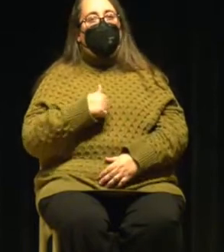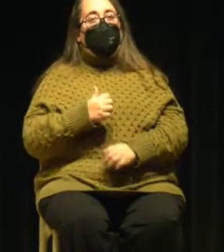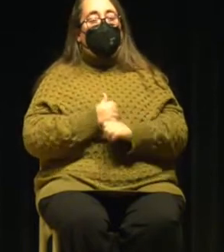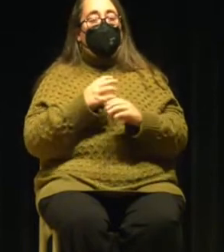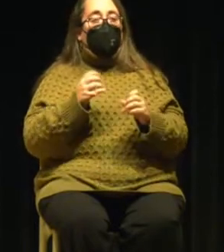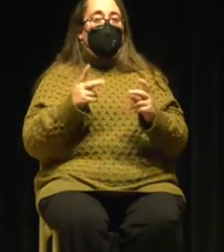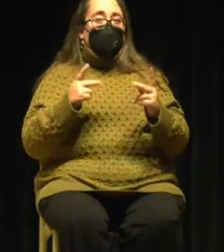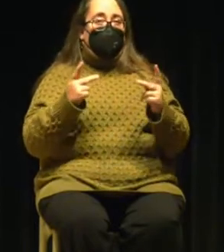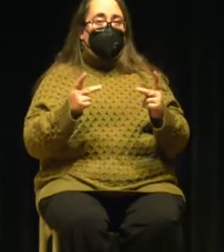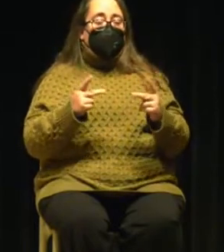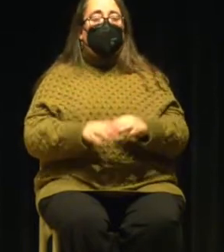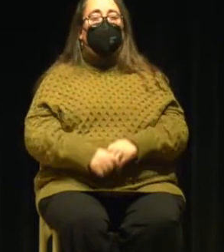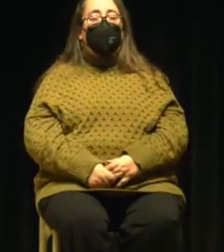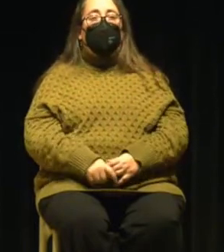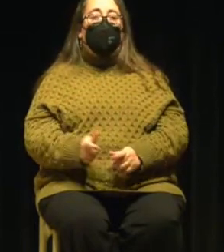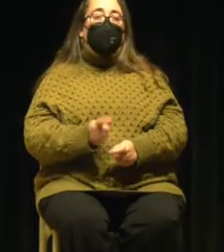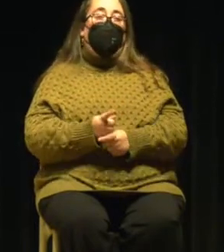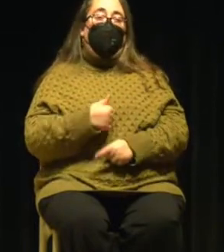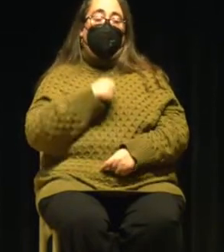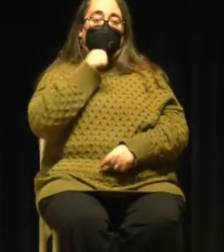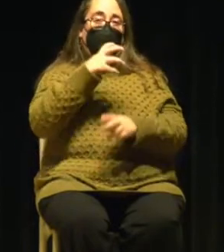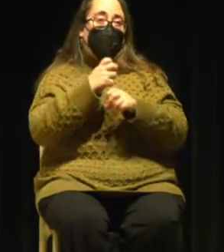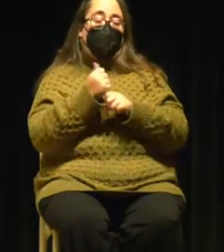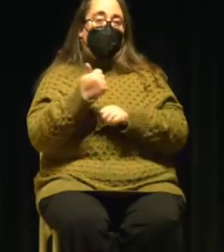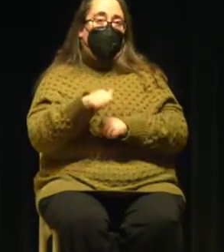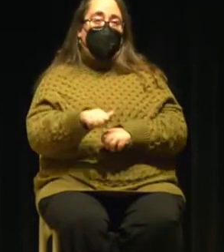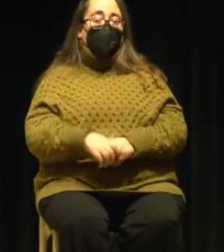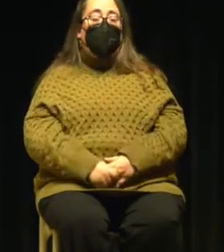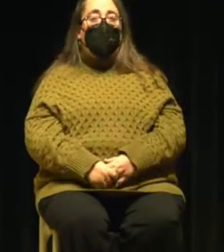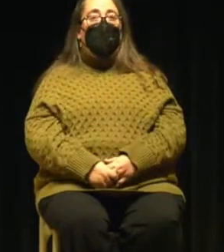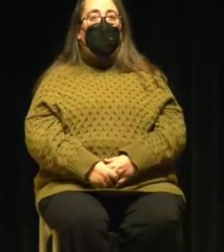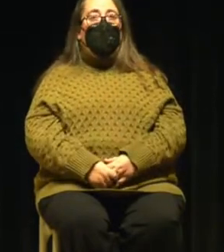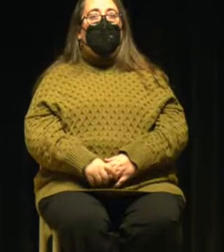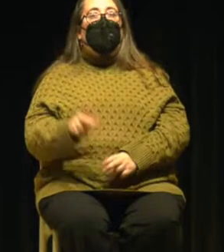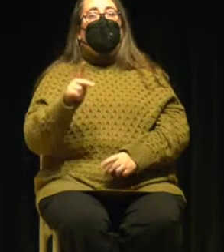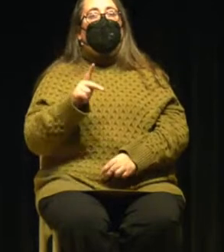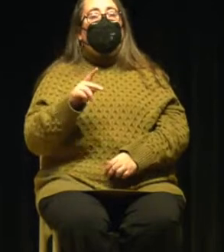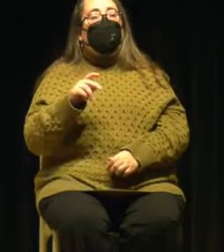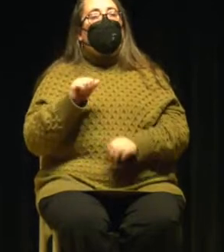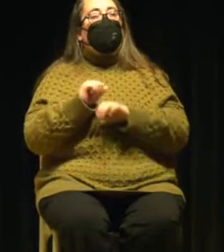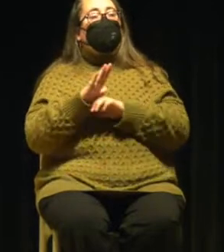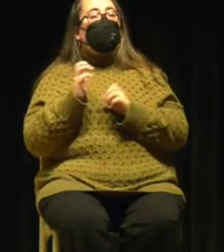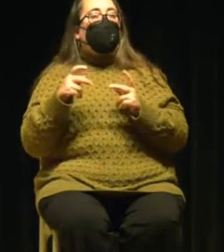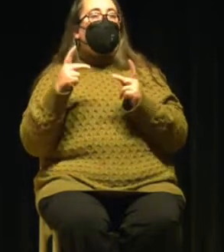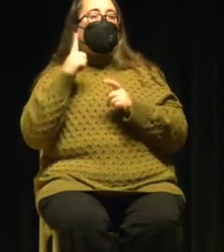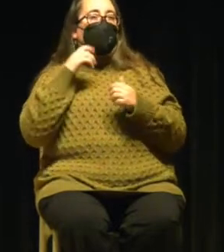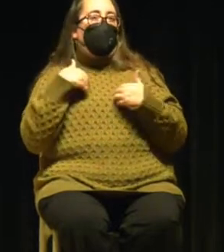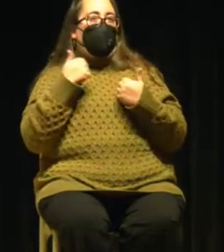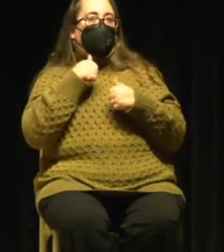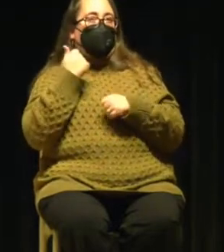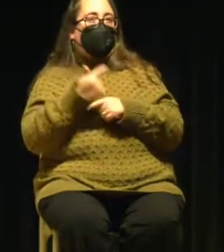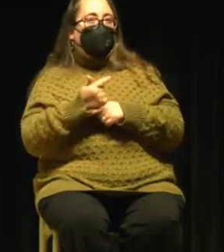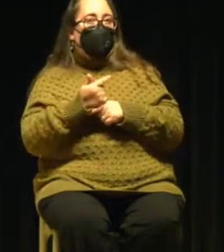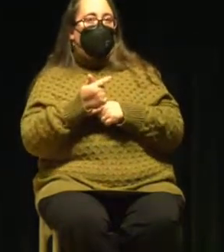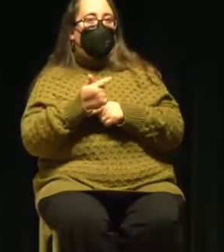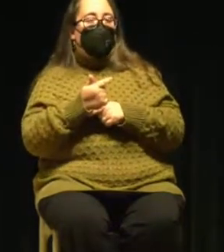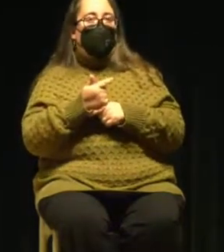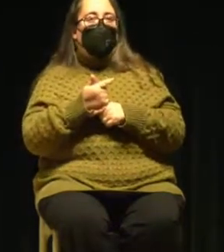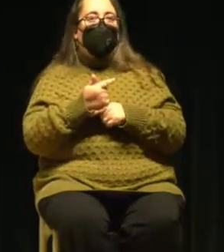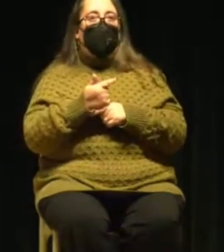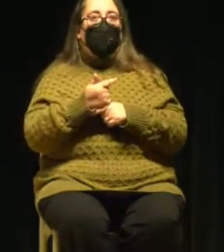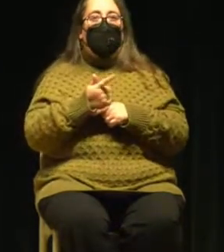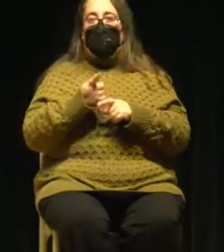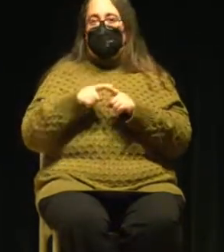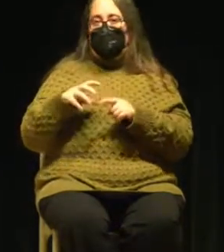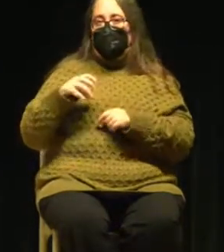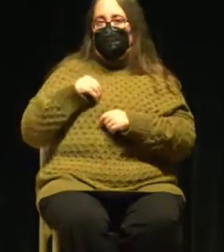marriage proposals. And they were right. I wasn't getting any marriage proposals. People would send proposals for my younger sister. And they, she could not indulge